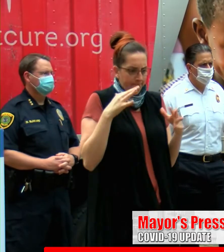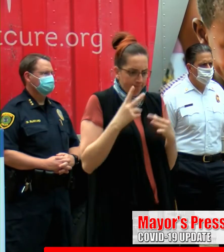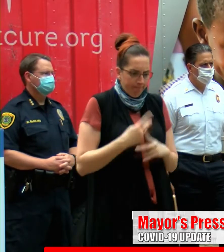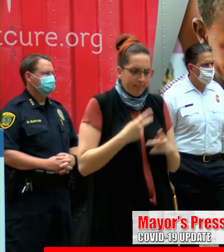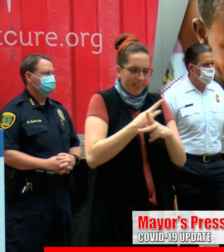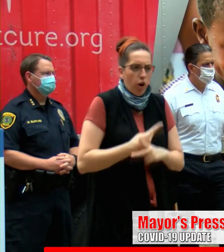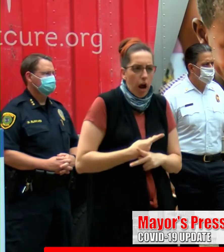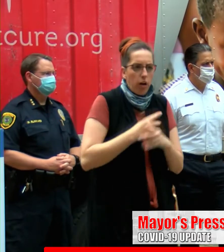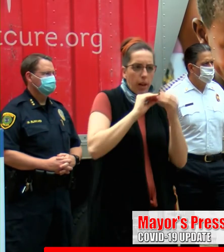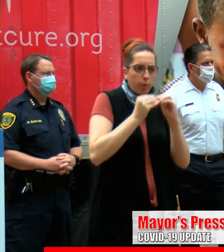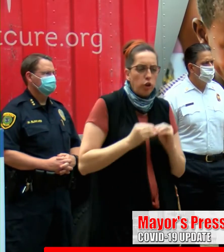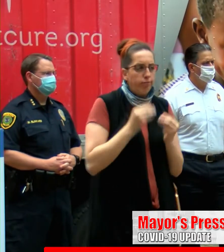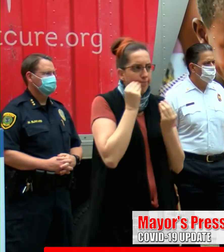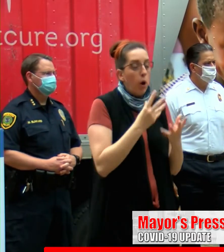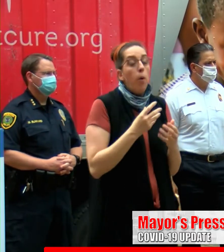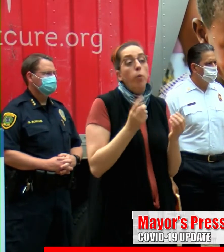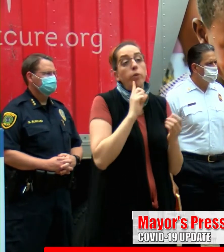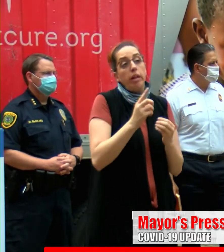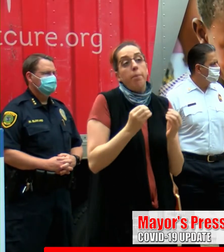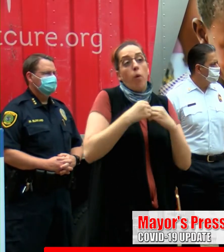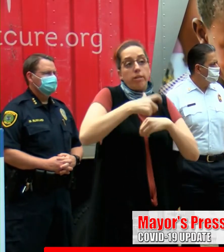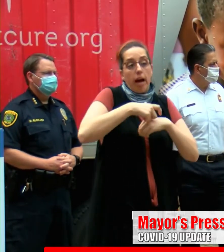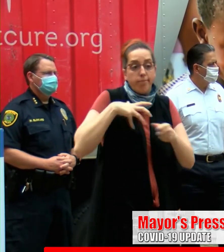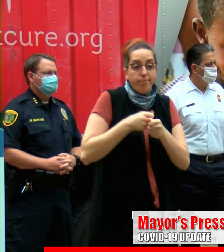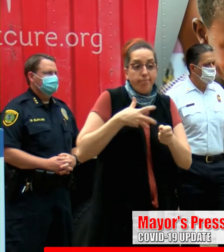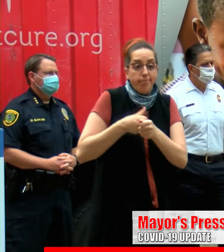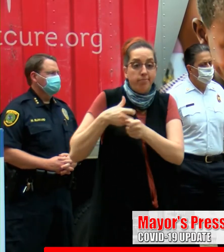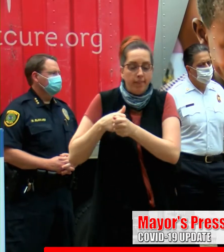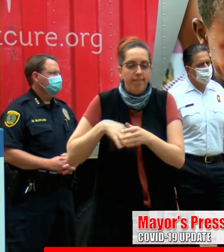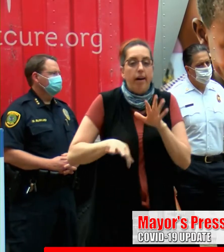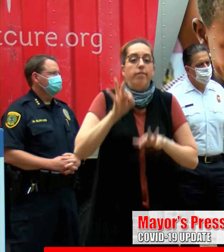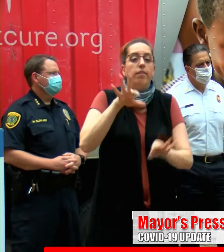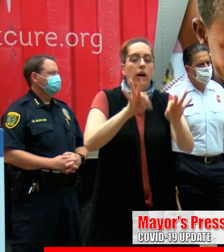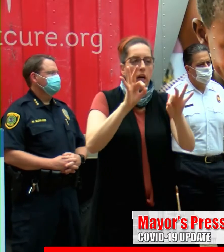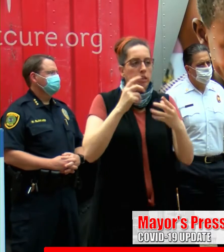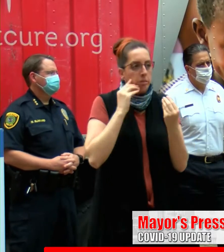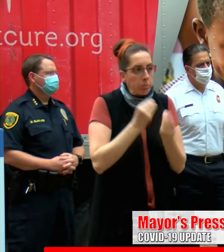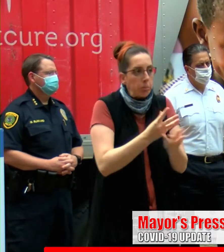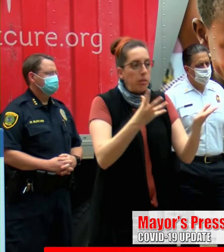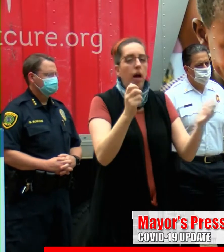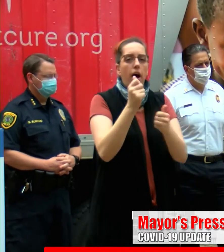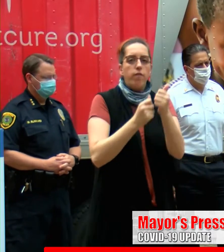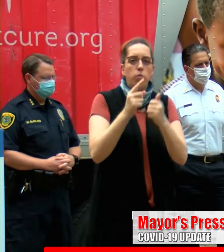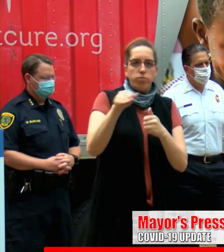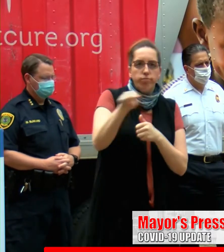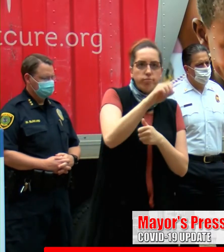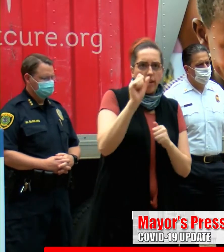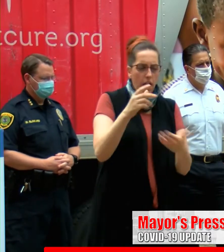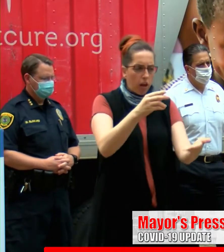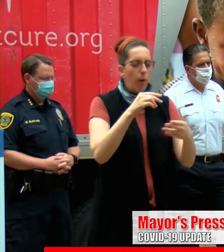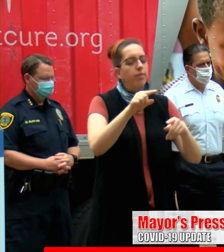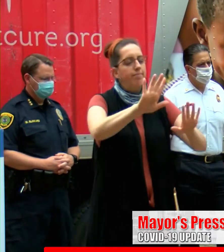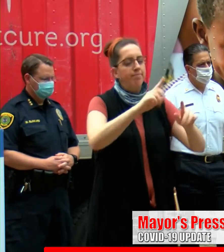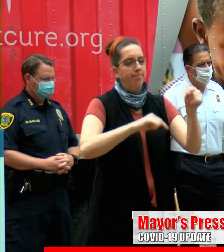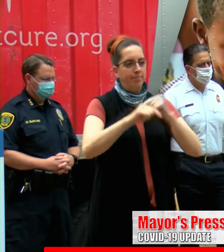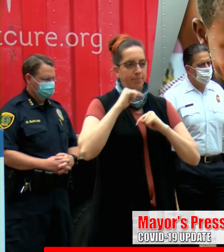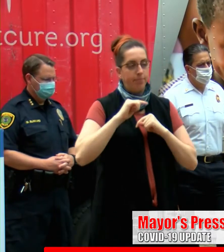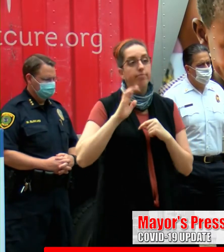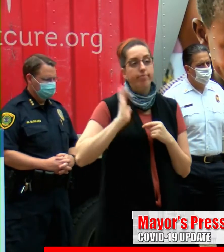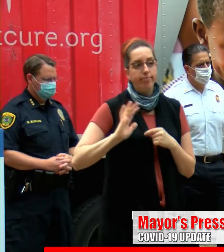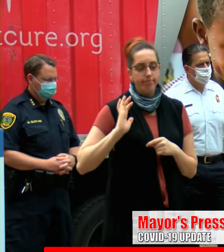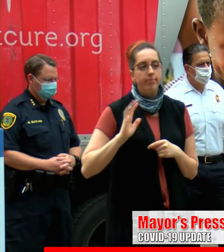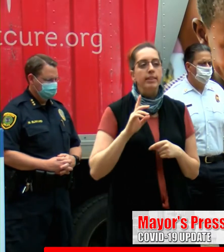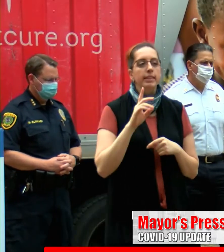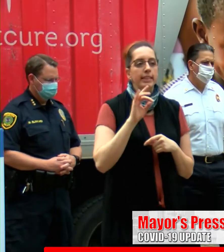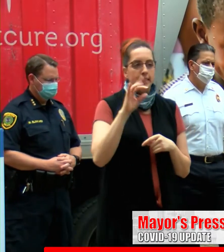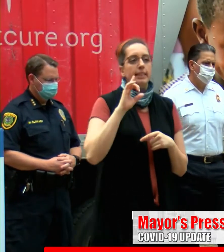more real time, so that everybody can kind of look at it and see that. Well, let me back up. There was a time